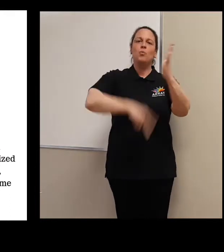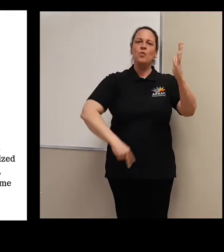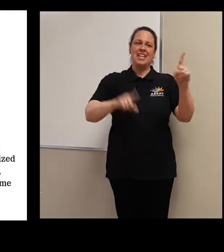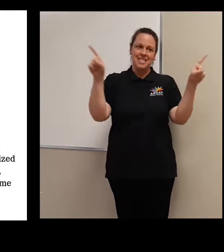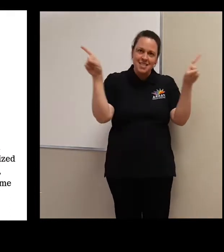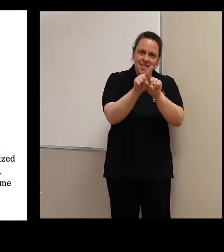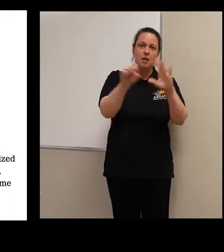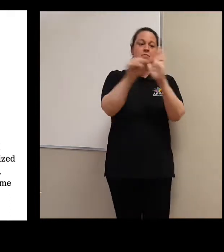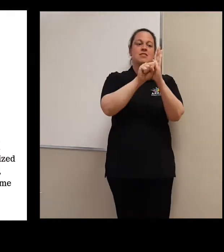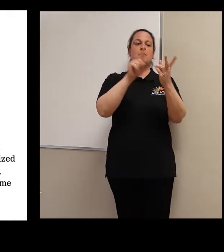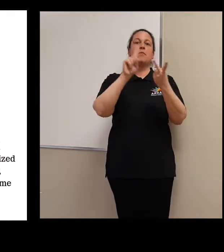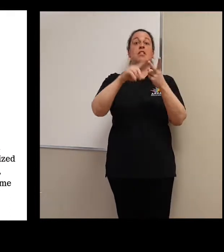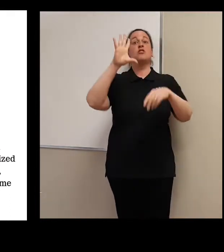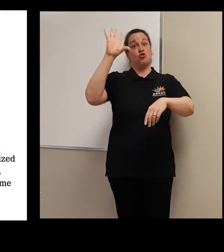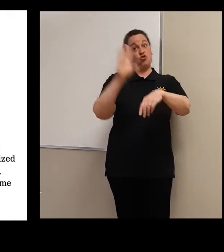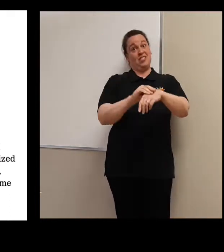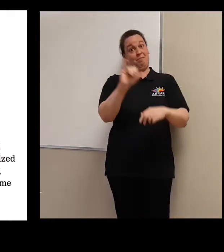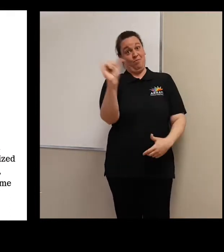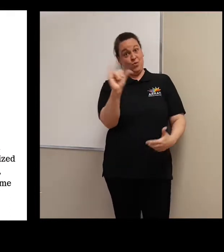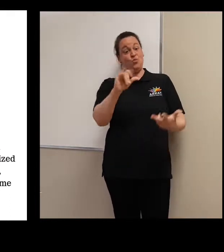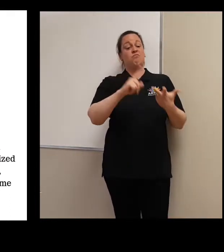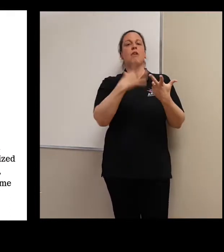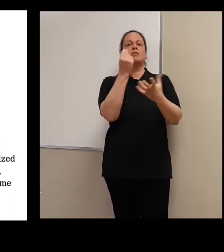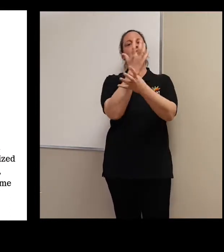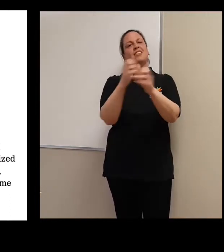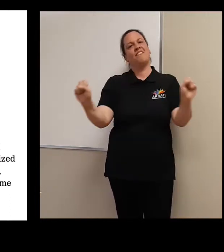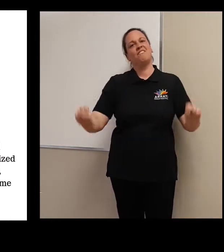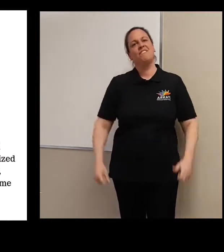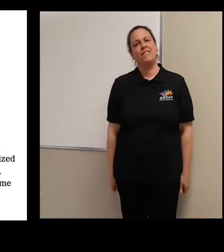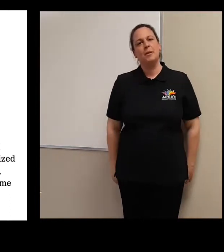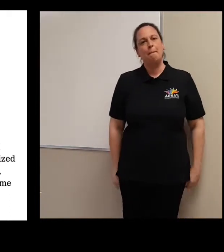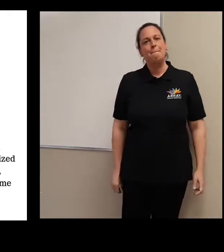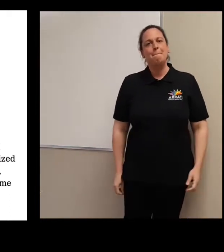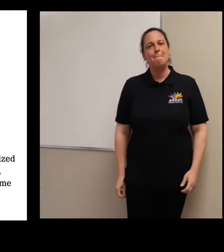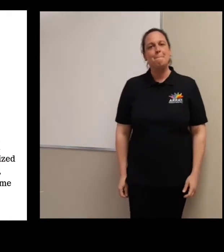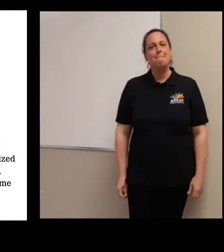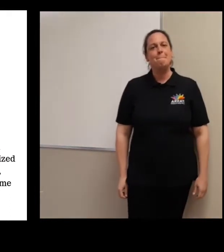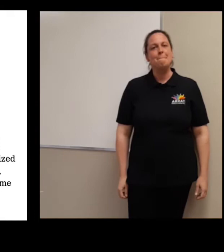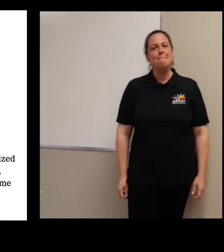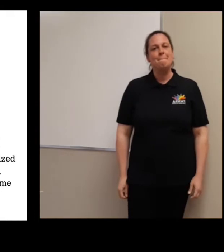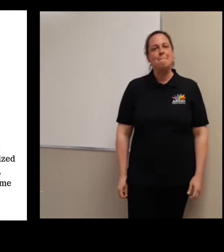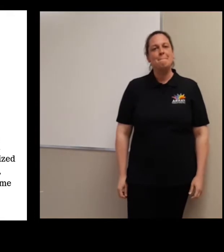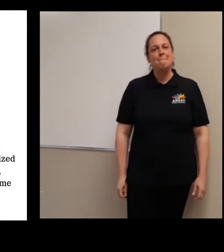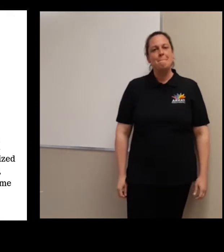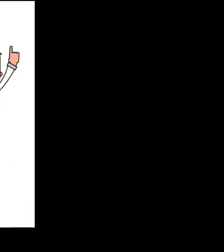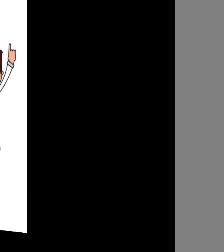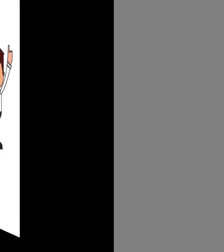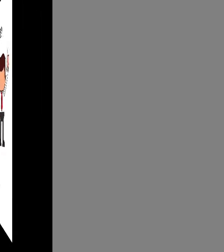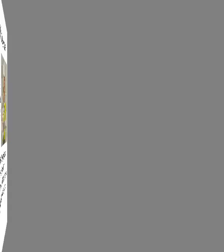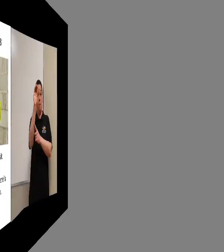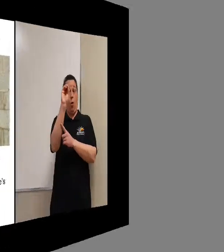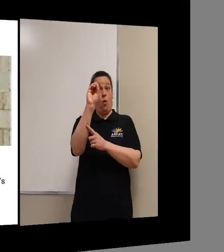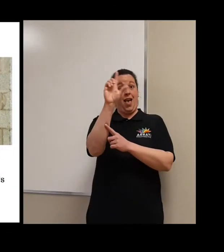Now everyone can read the same symbols, the same information, so that everyone can stay safe.